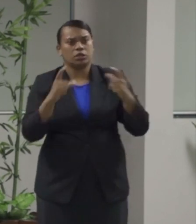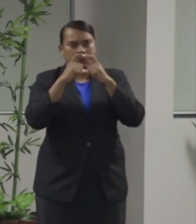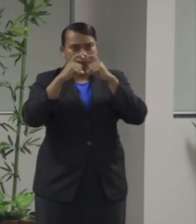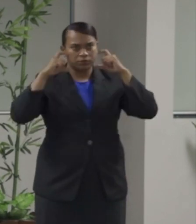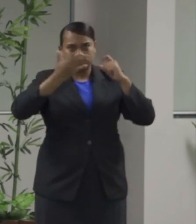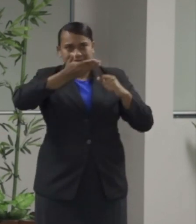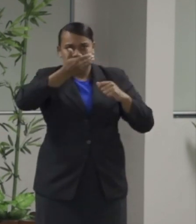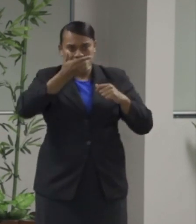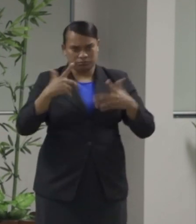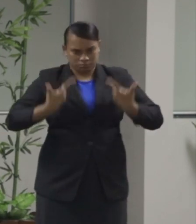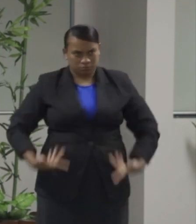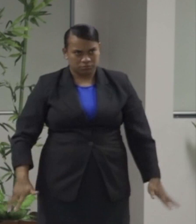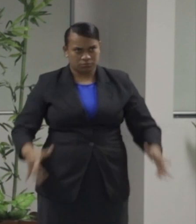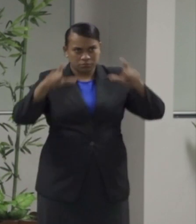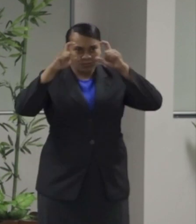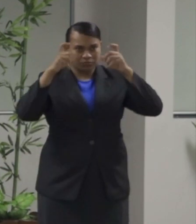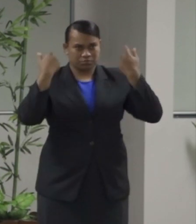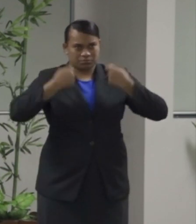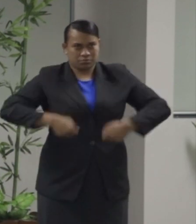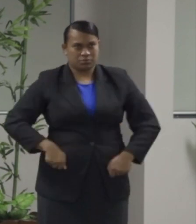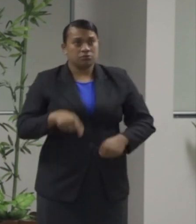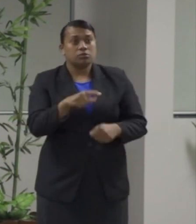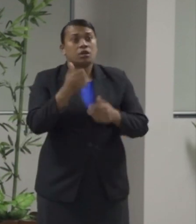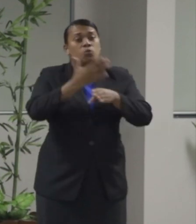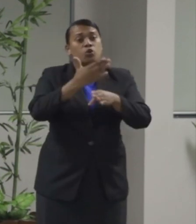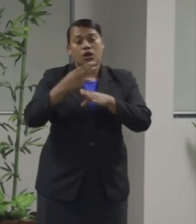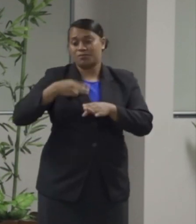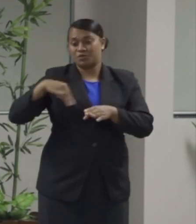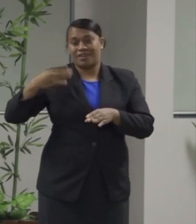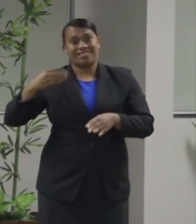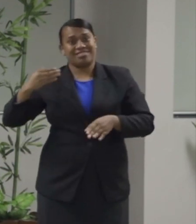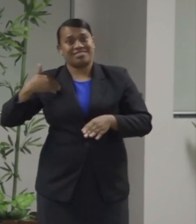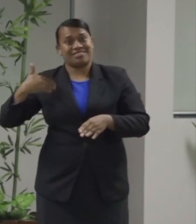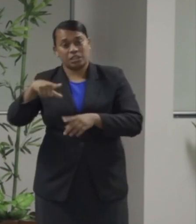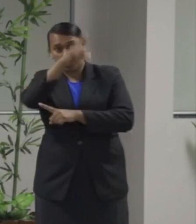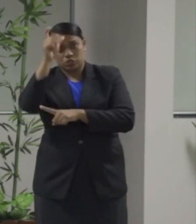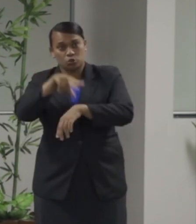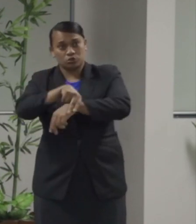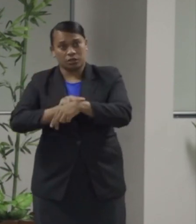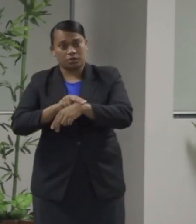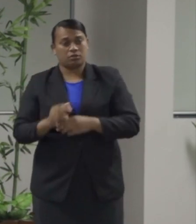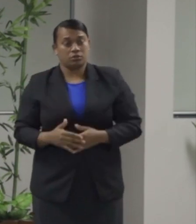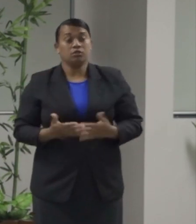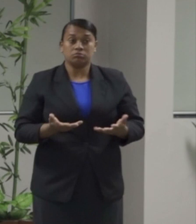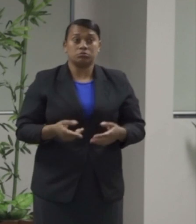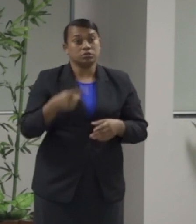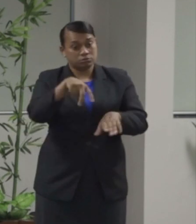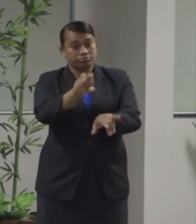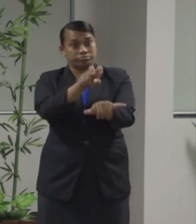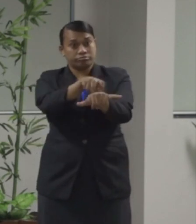and goggles for our frontline health workers. Rest assured, every passenger who has landed in